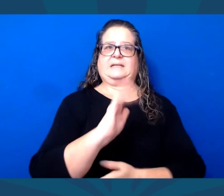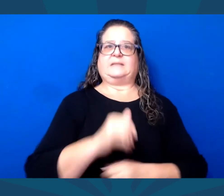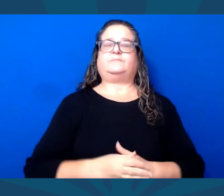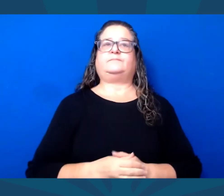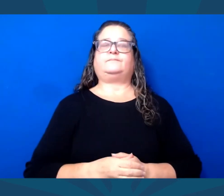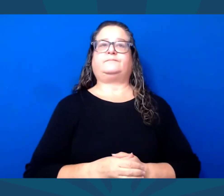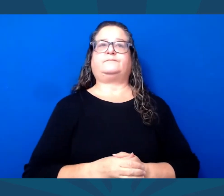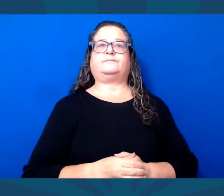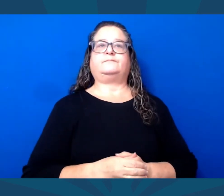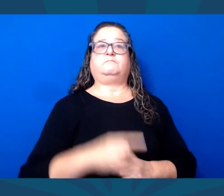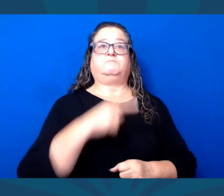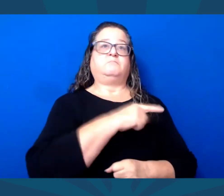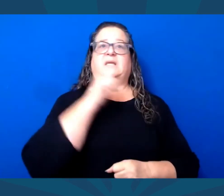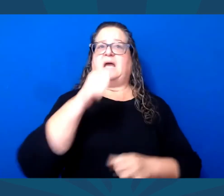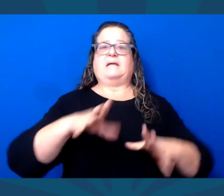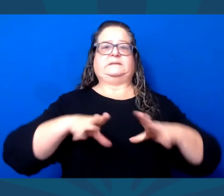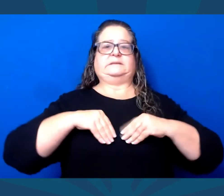human right.